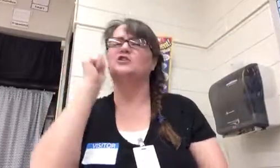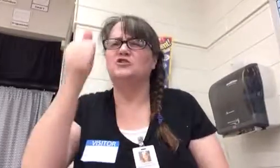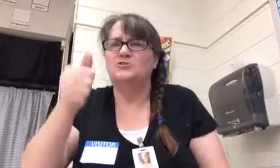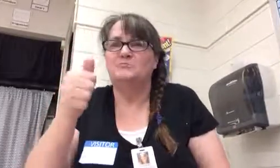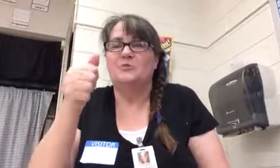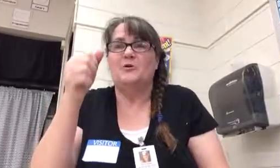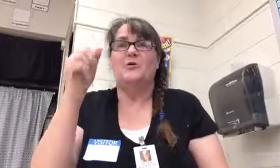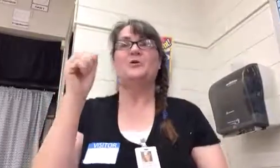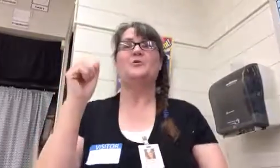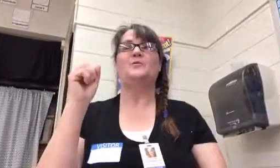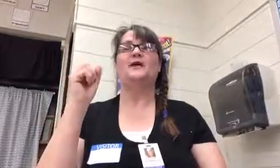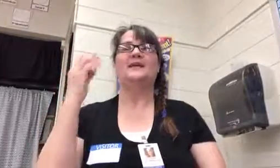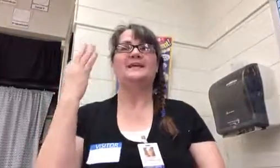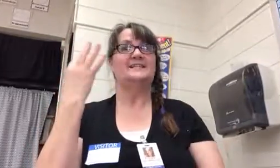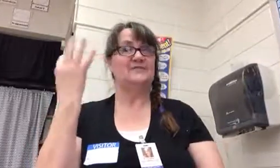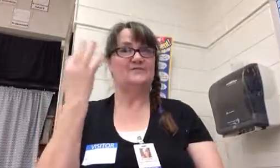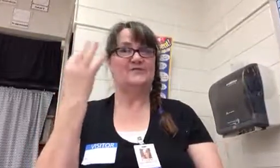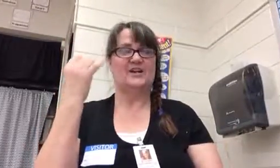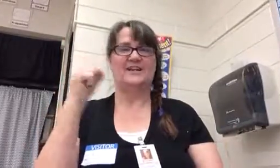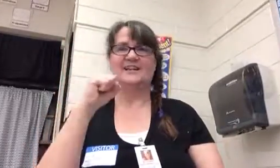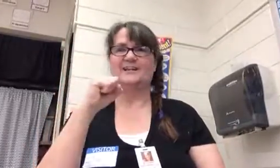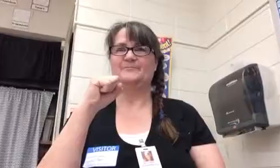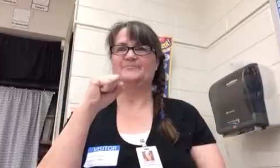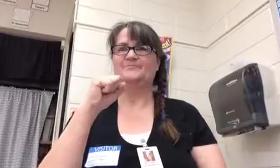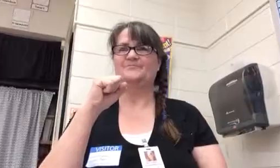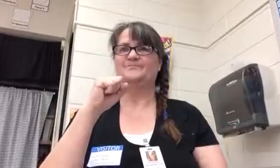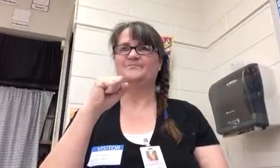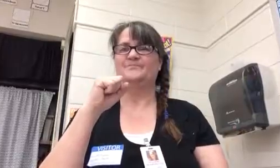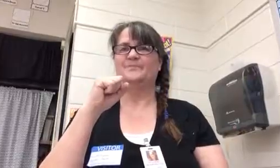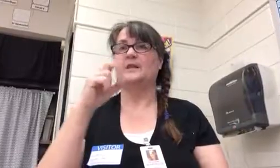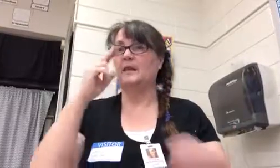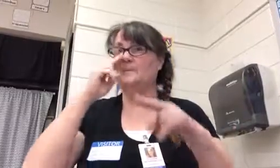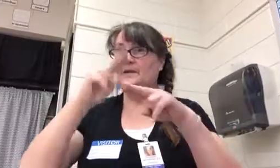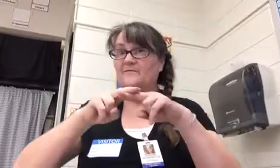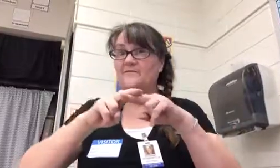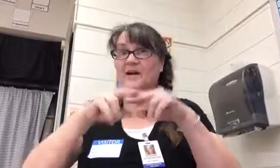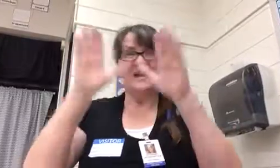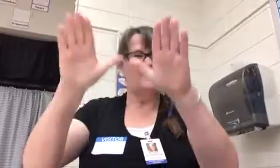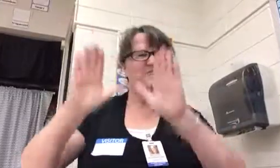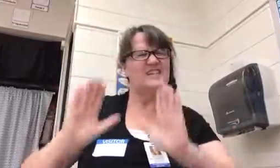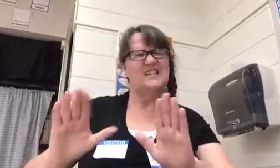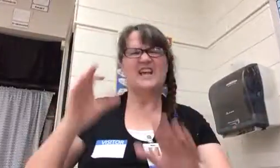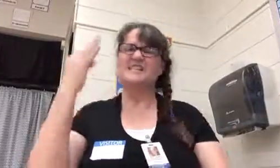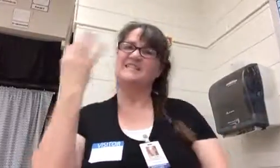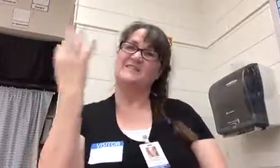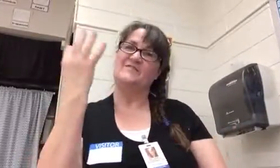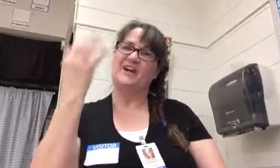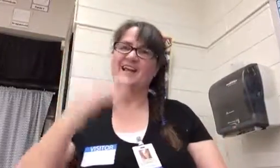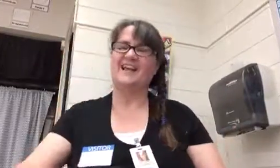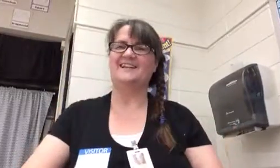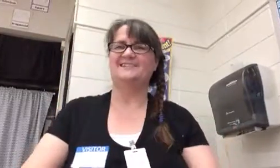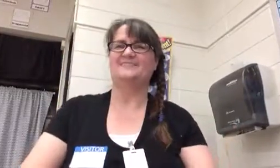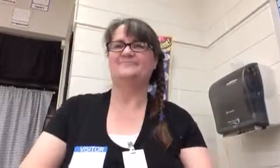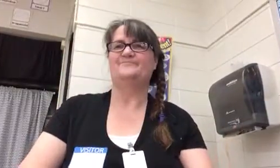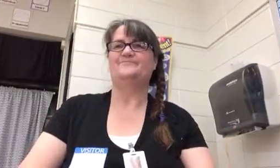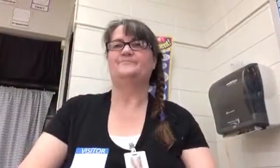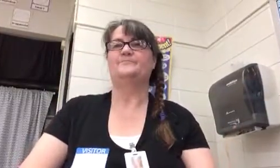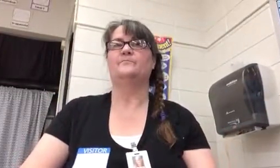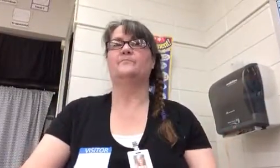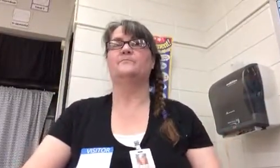Friday. Tomorrow will be fun, fantastic. Friday. Before we do our